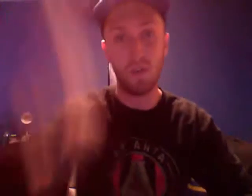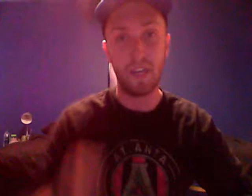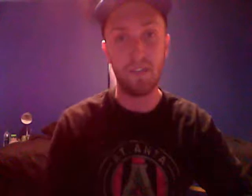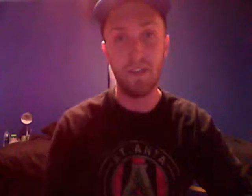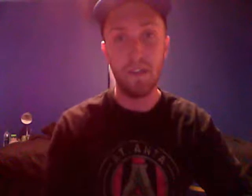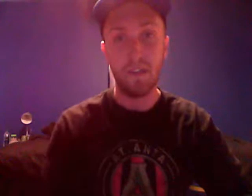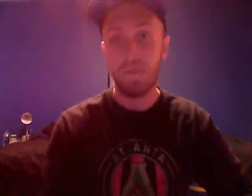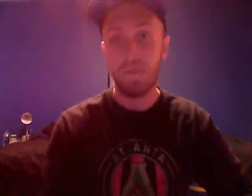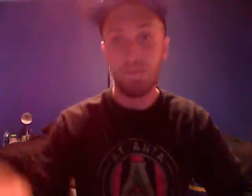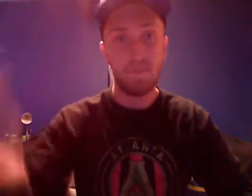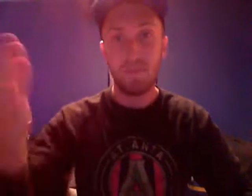again.